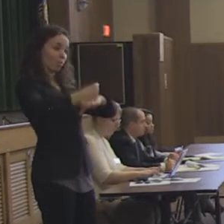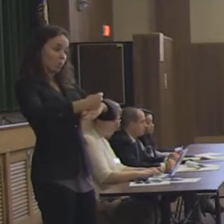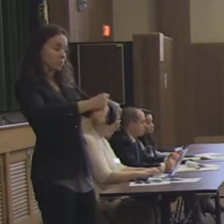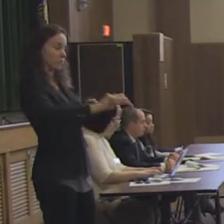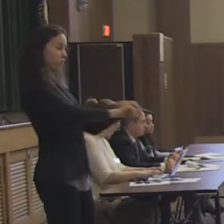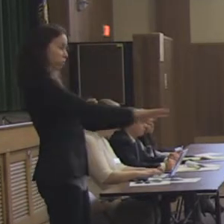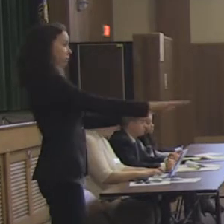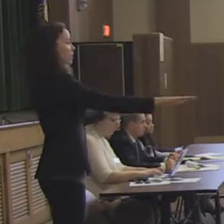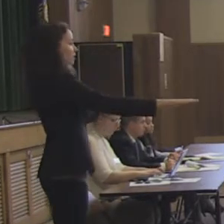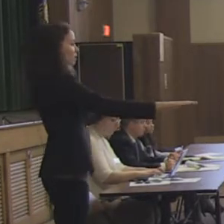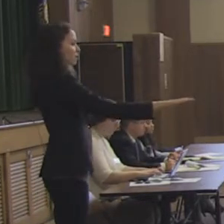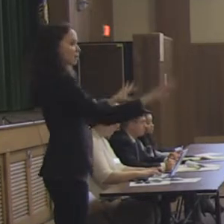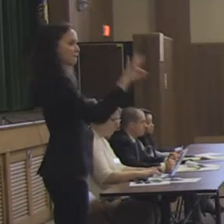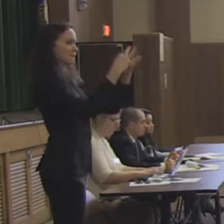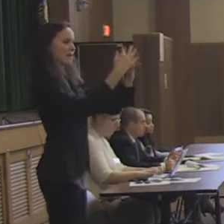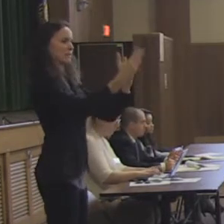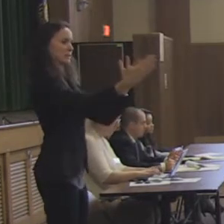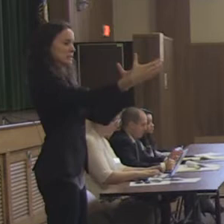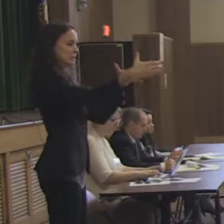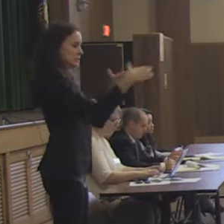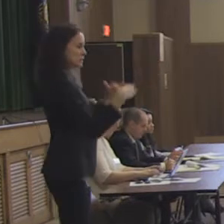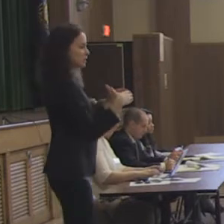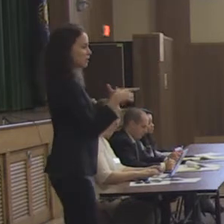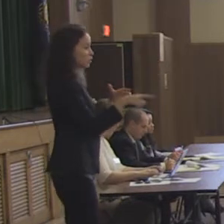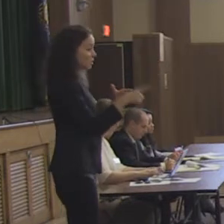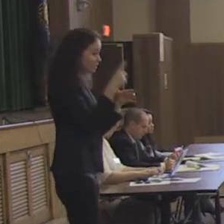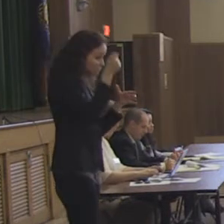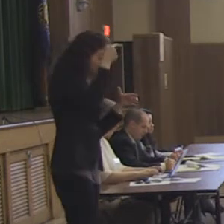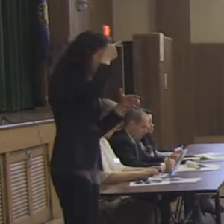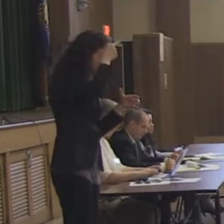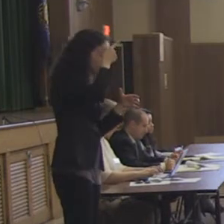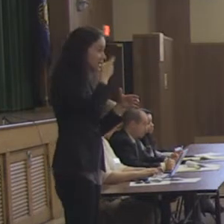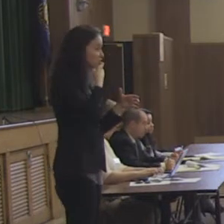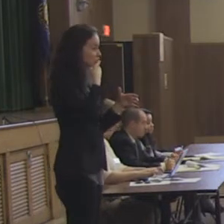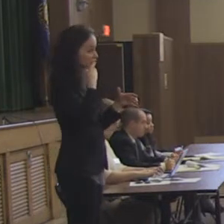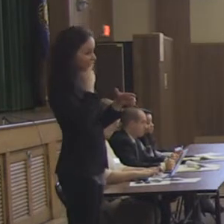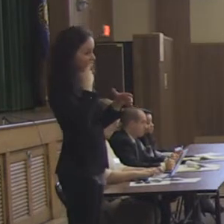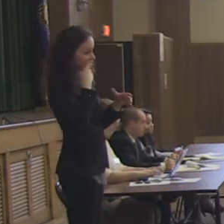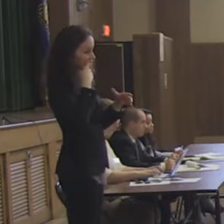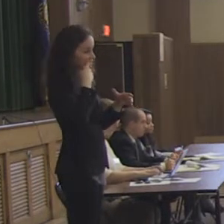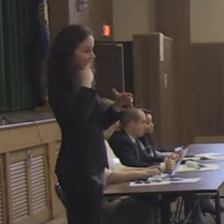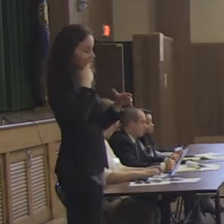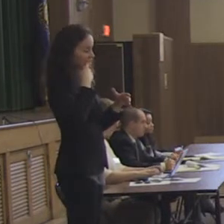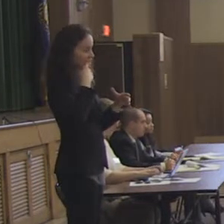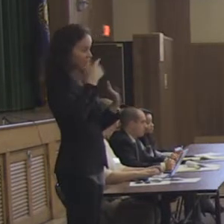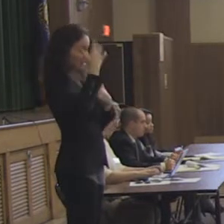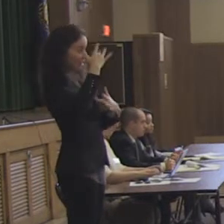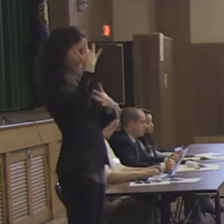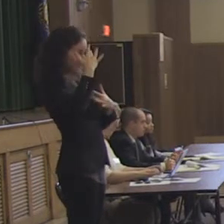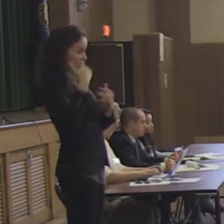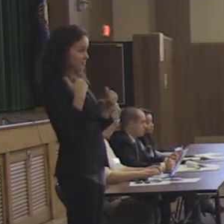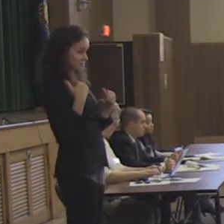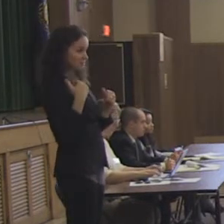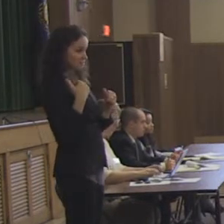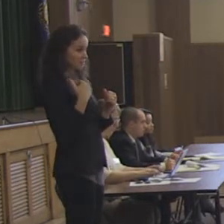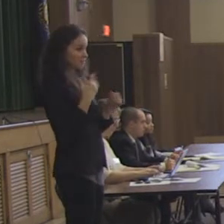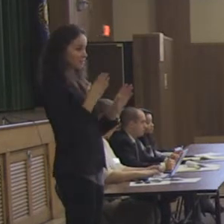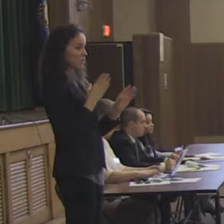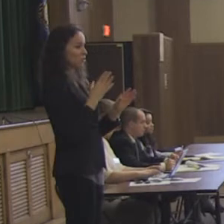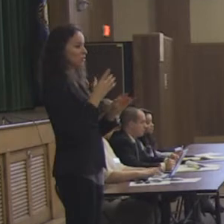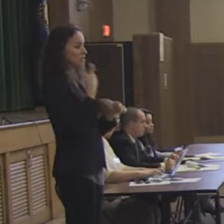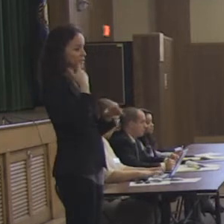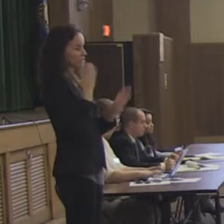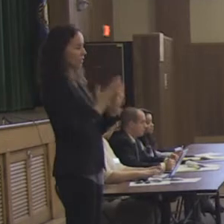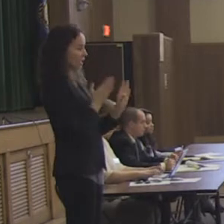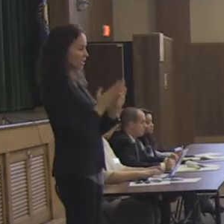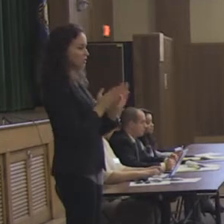have experience in addictionology, which is specifically working with the